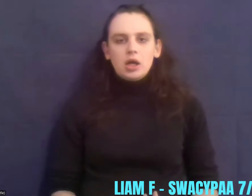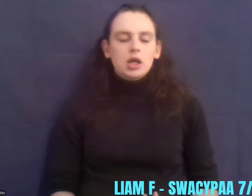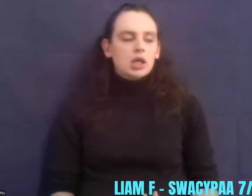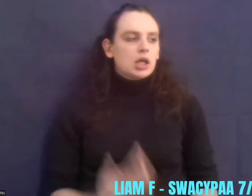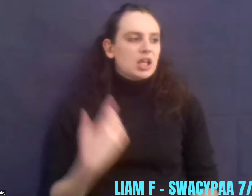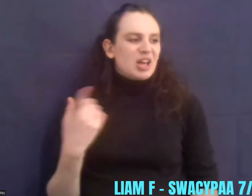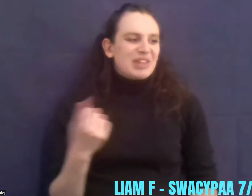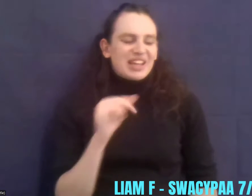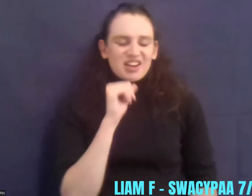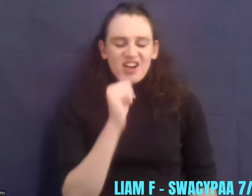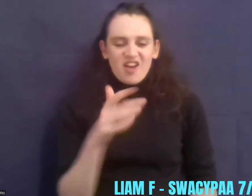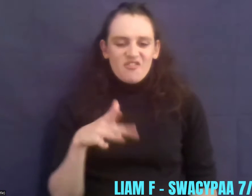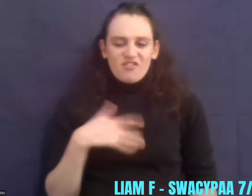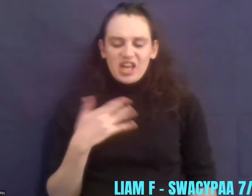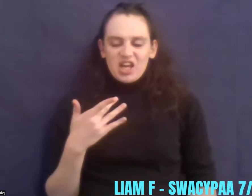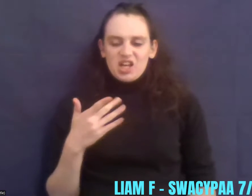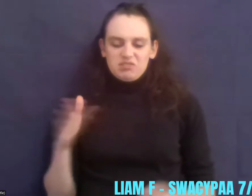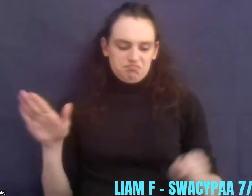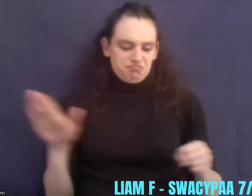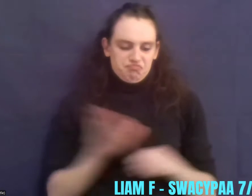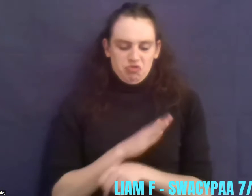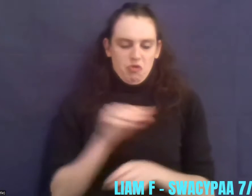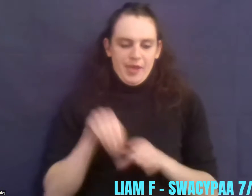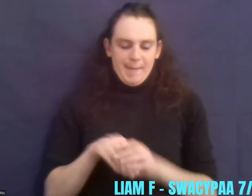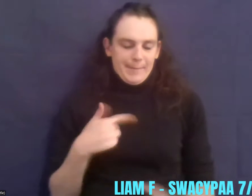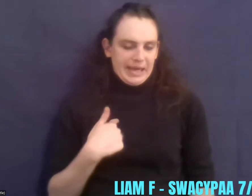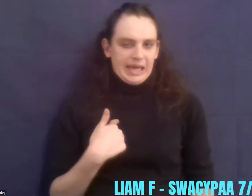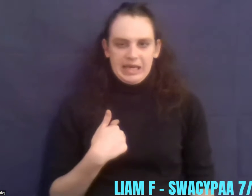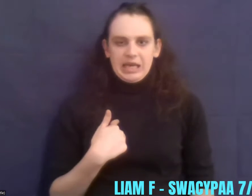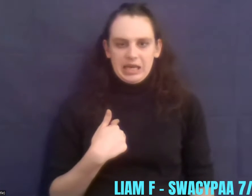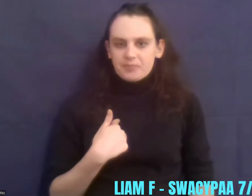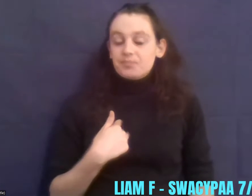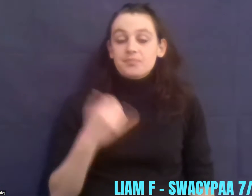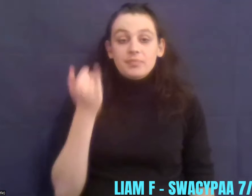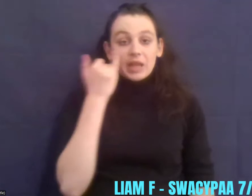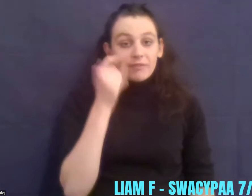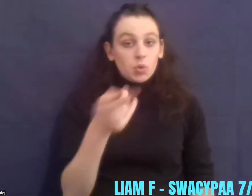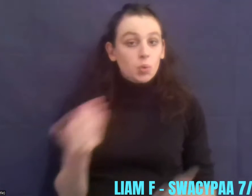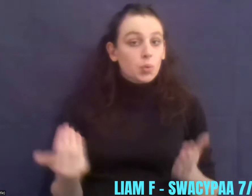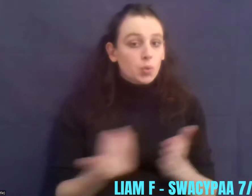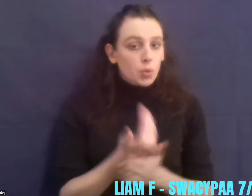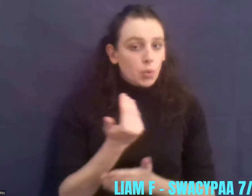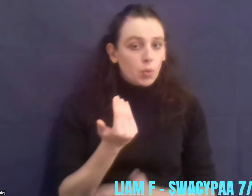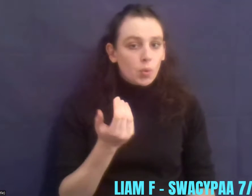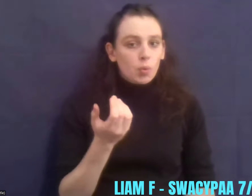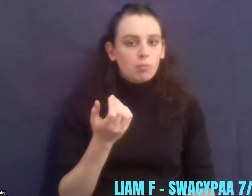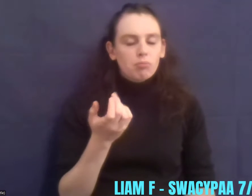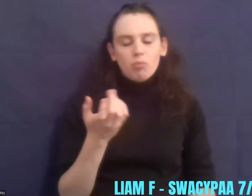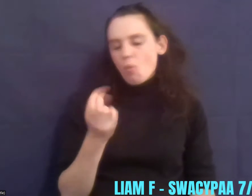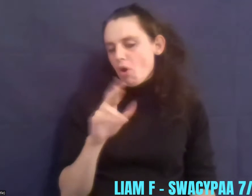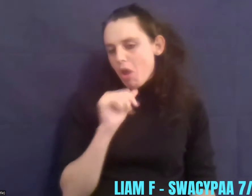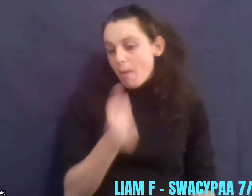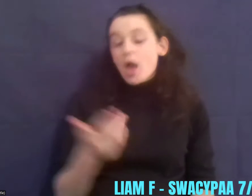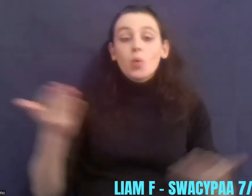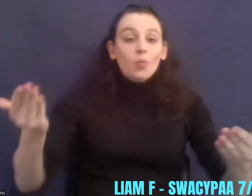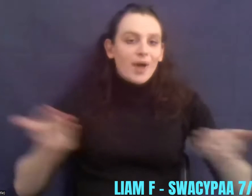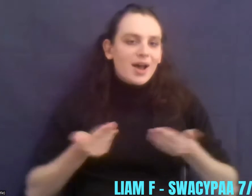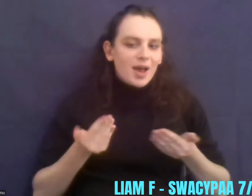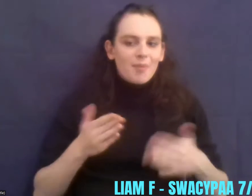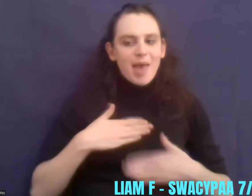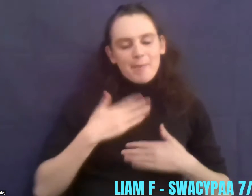feeling whole within me. Um, if you're new or not, welcome. Happy birthday to all those